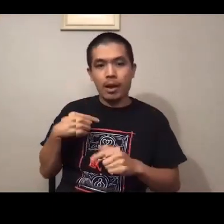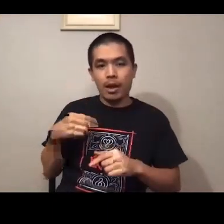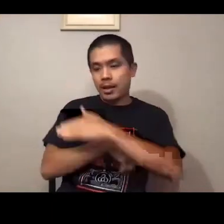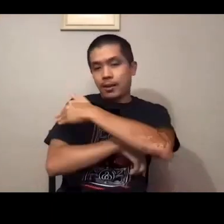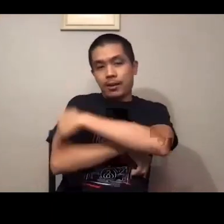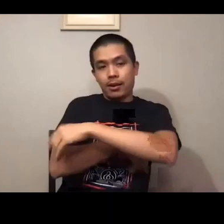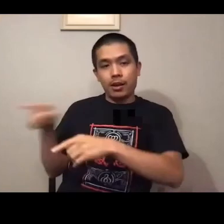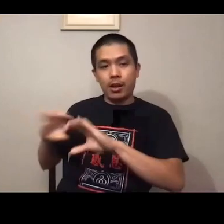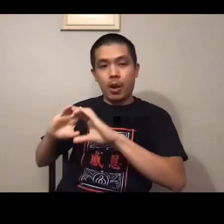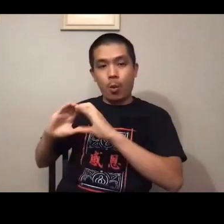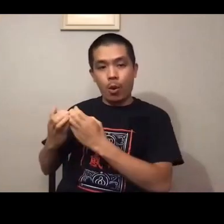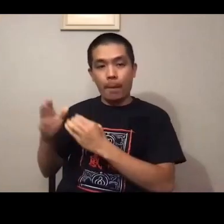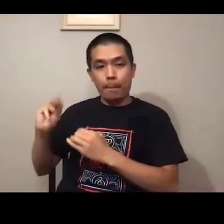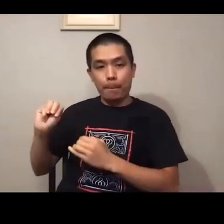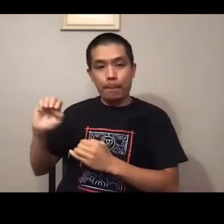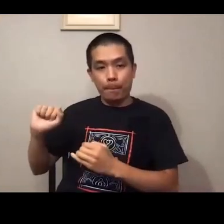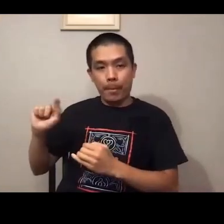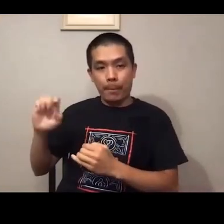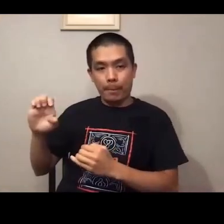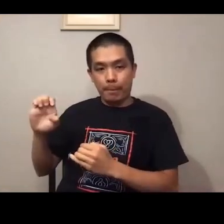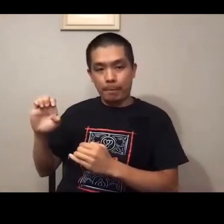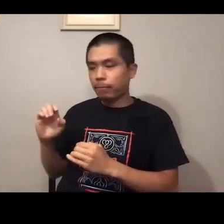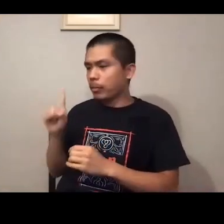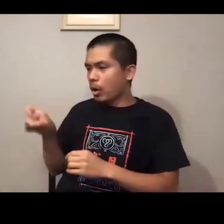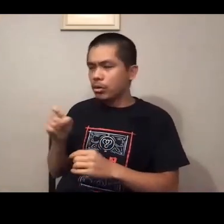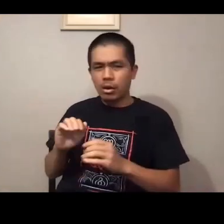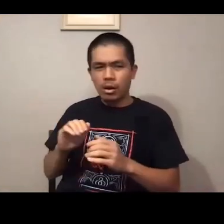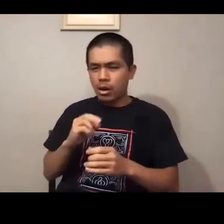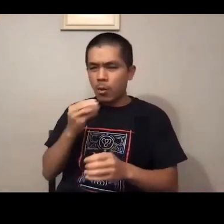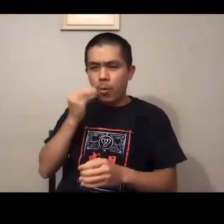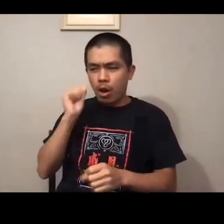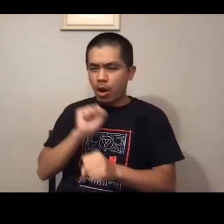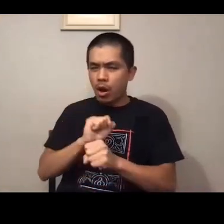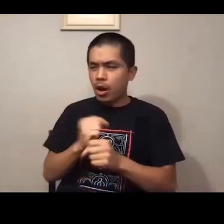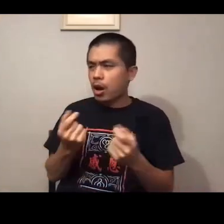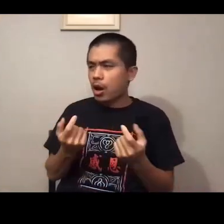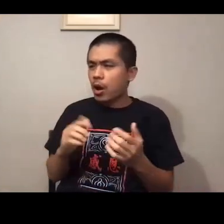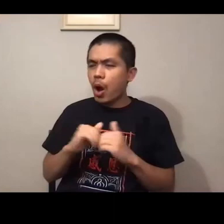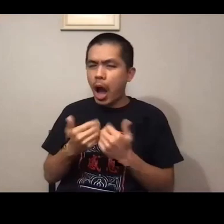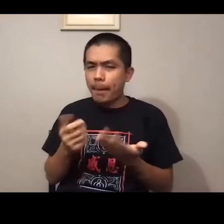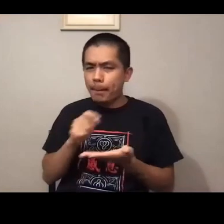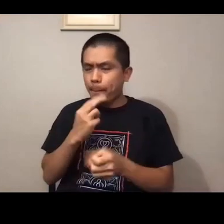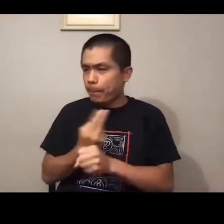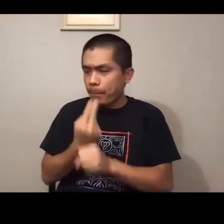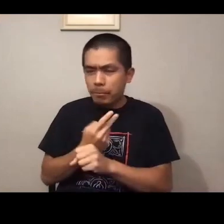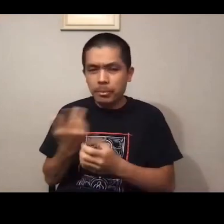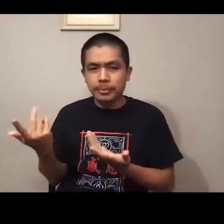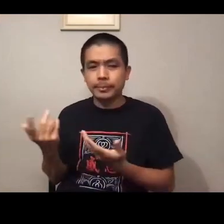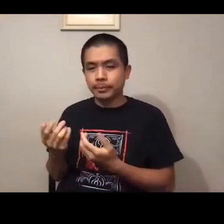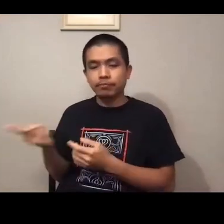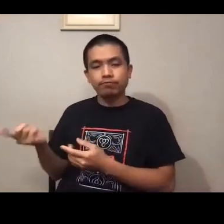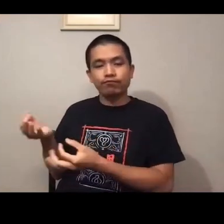at homework and not understand. I had a classmate, and I